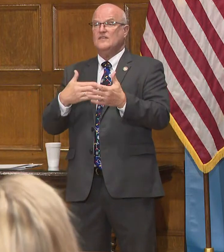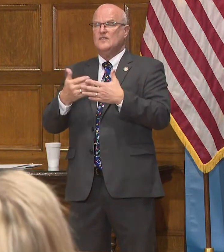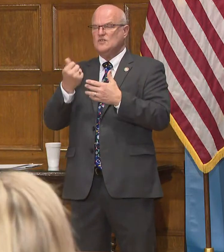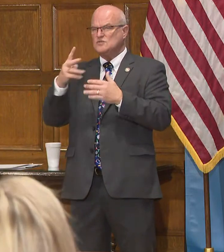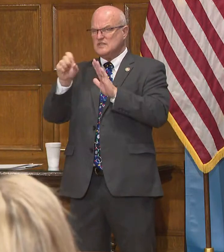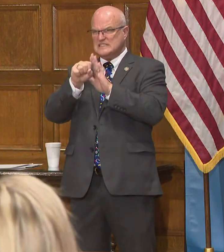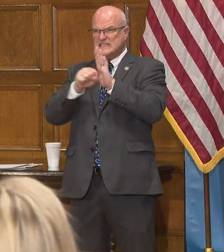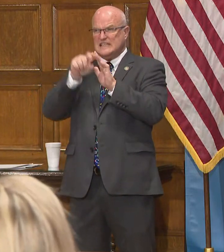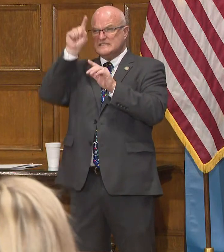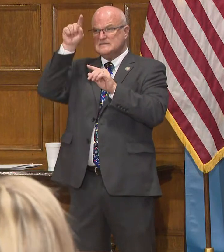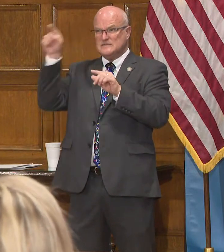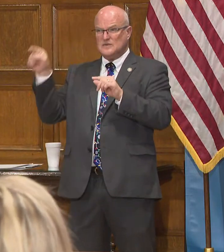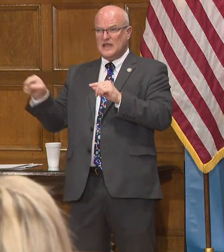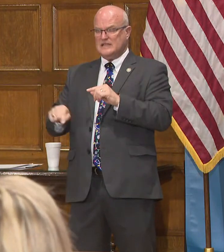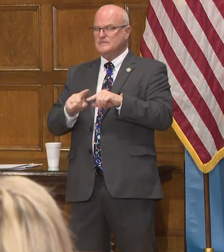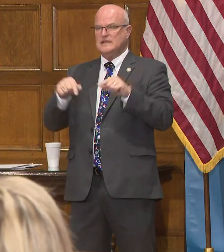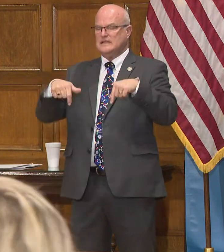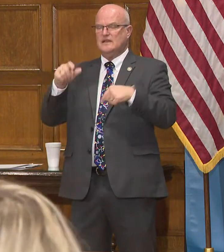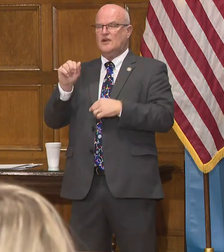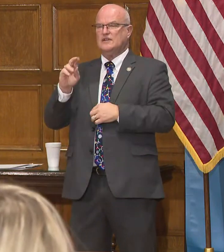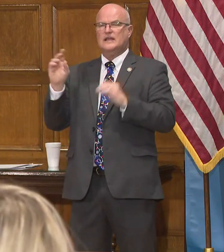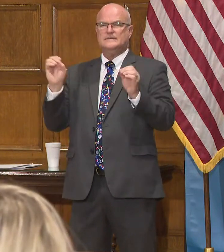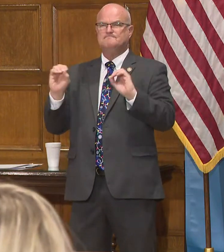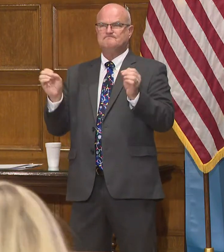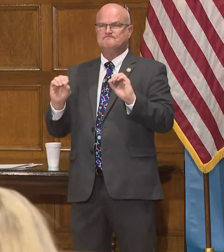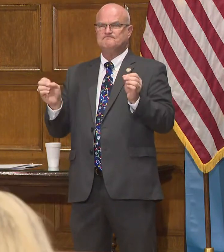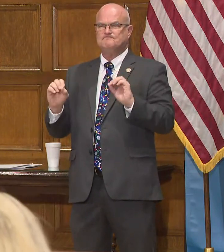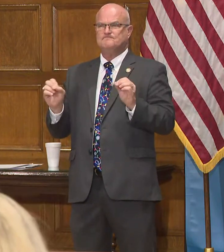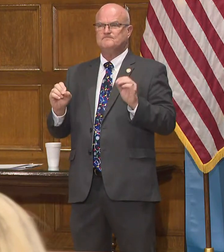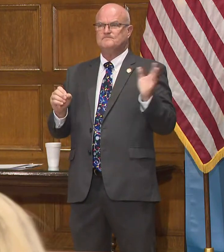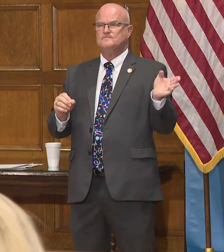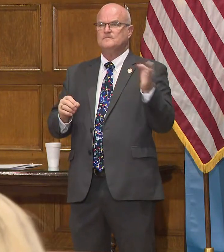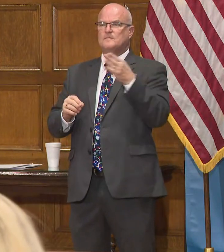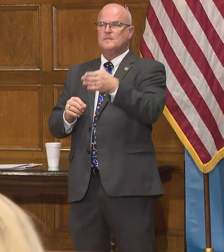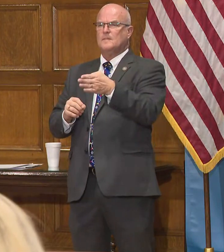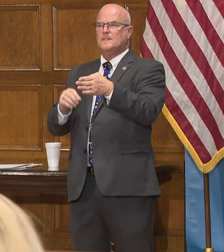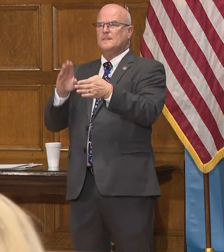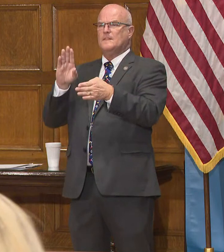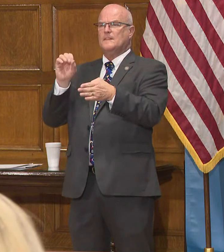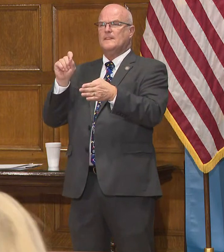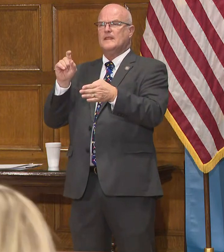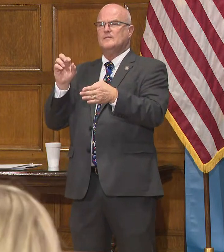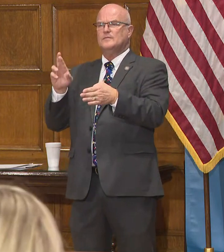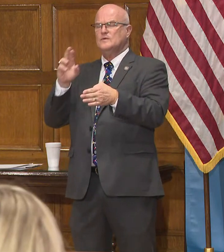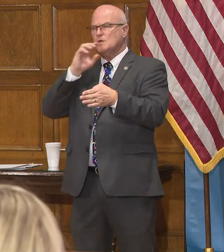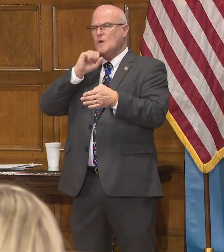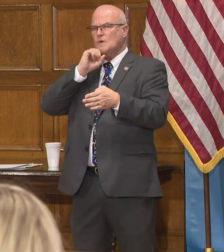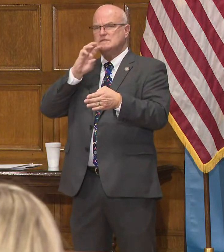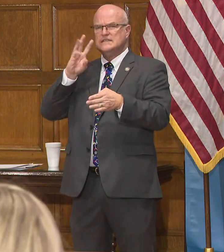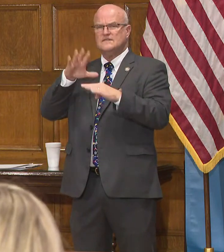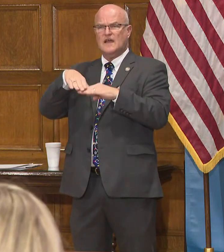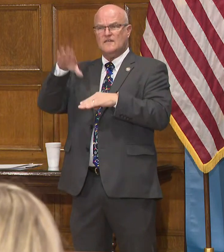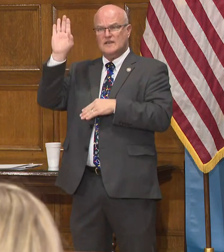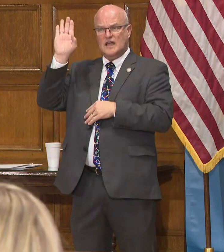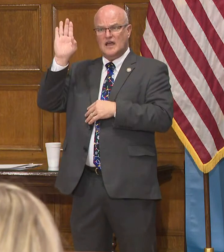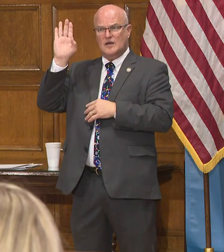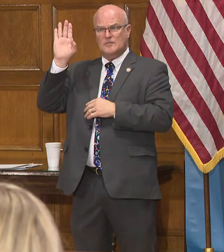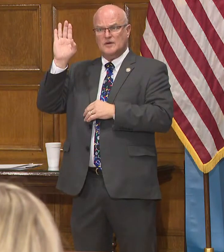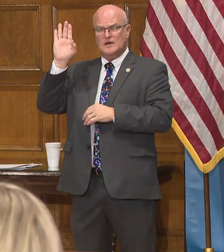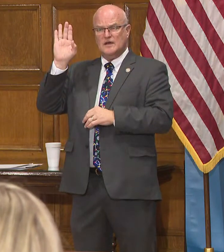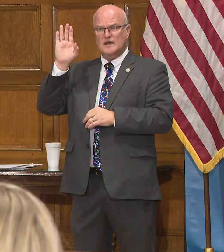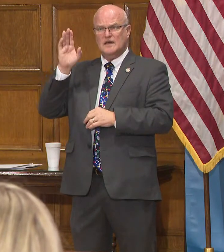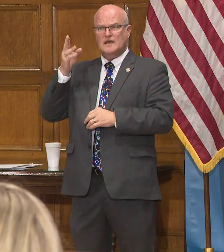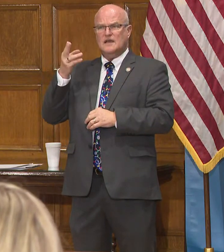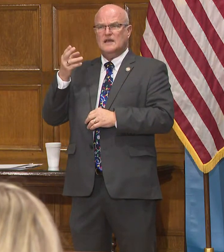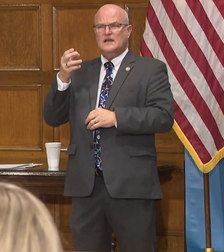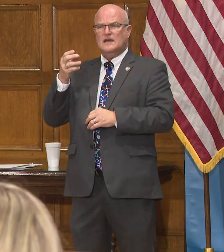couple surrounding states. The issue with boosters in the 65 and older population, how